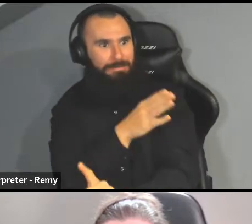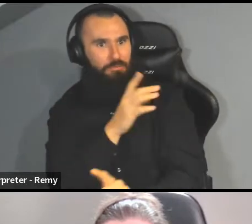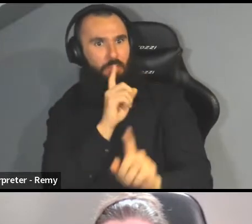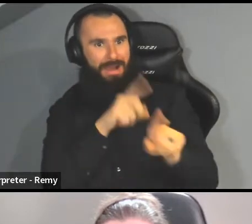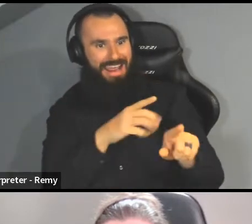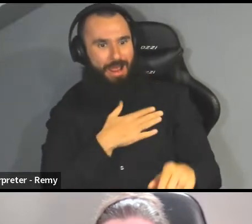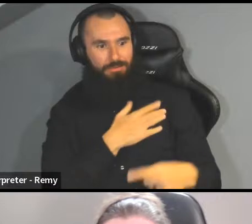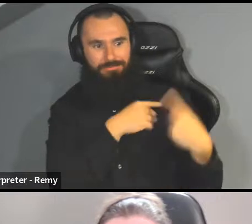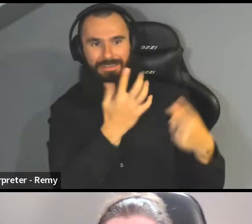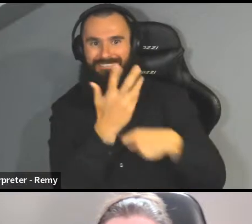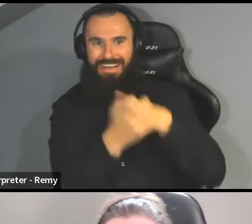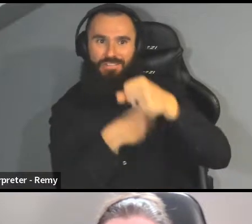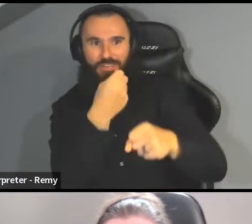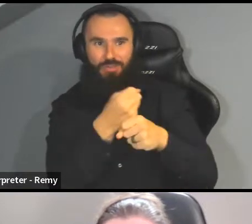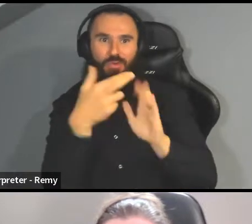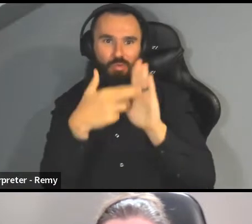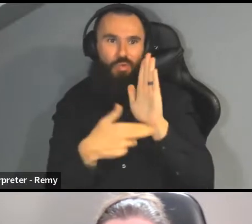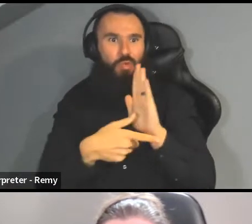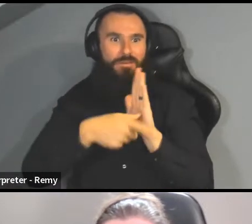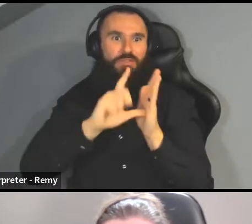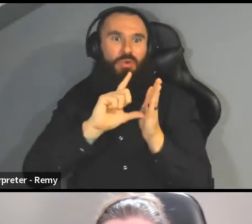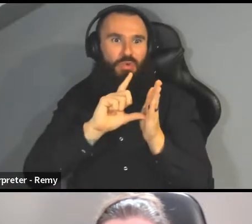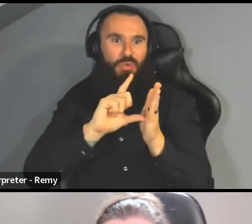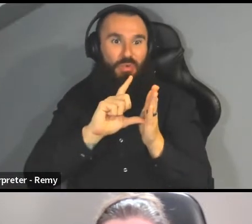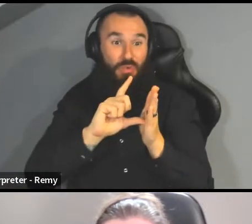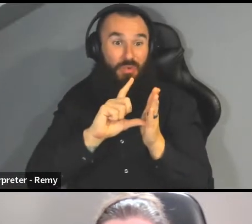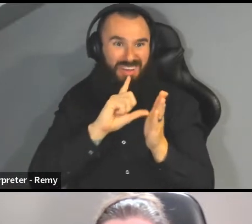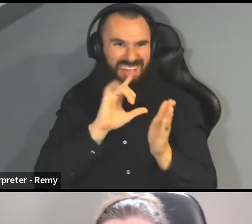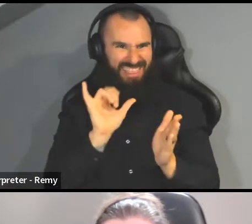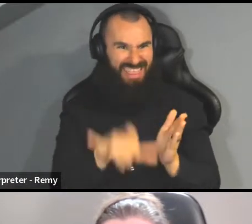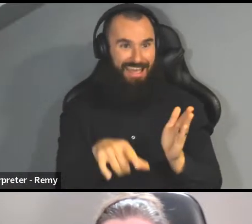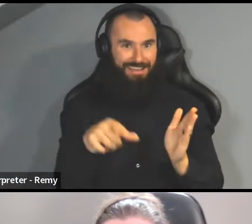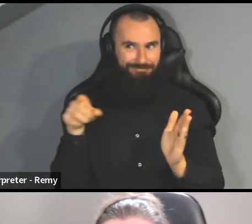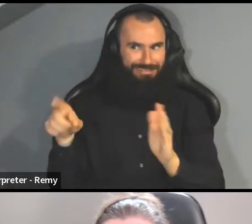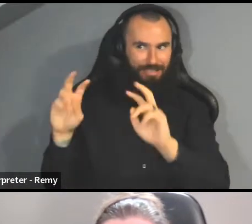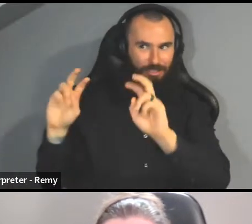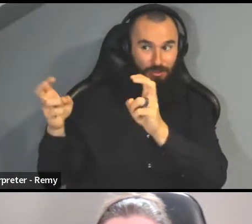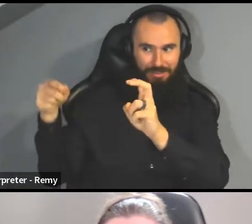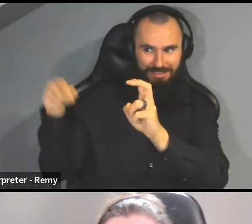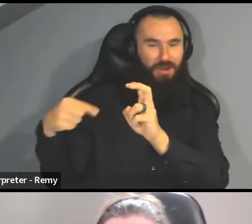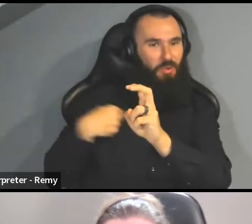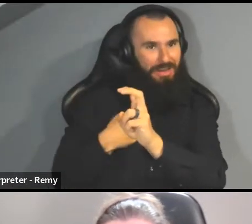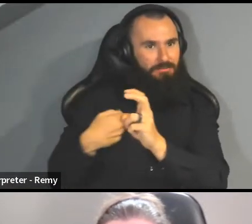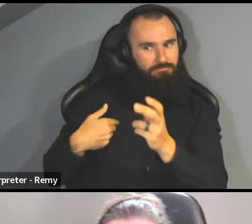5-year rule review. And so those issues are the ones that we have